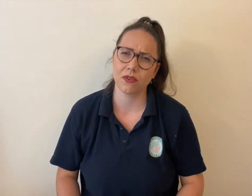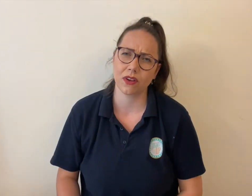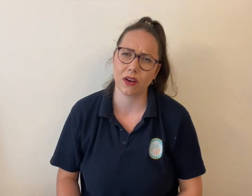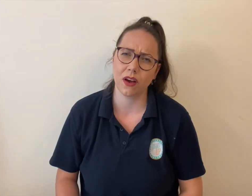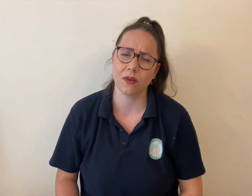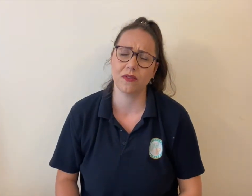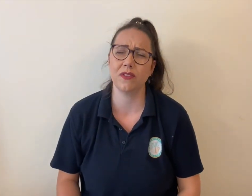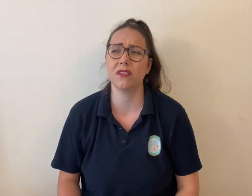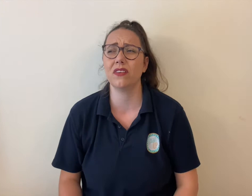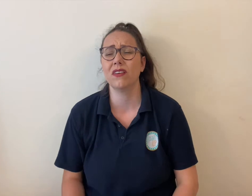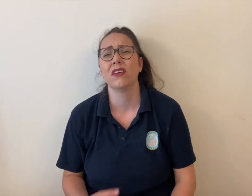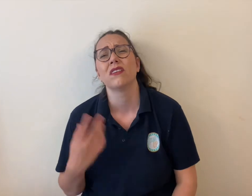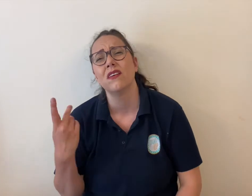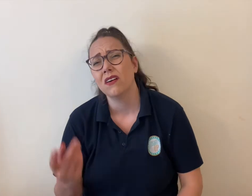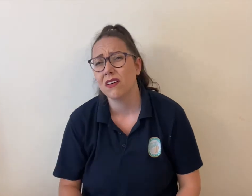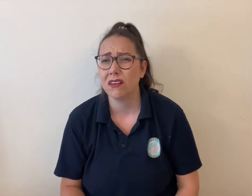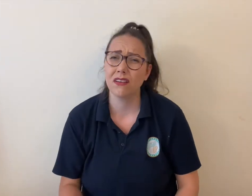to go home. So if I just said, oh,